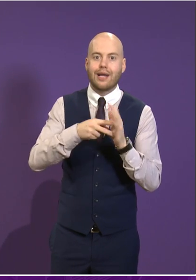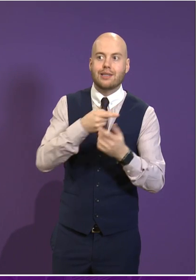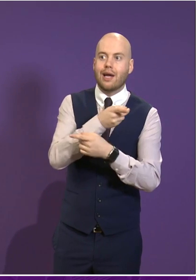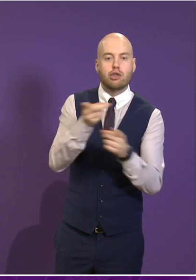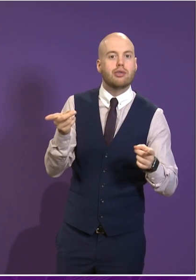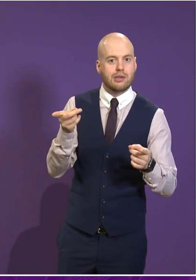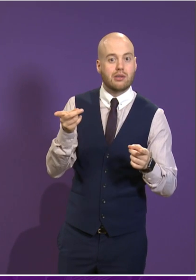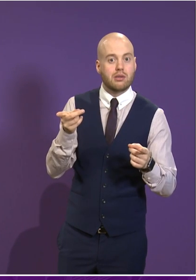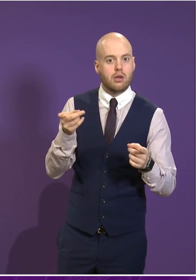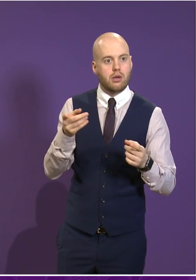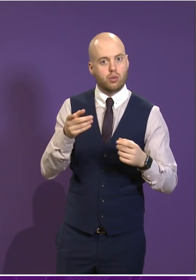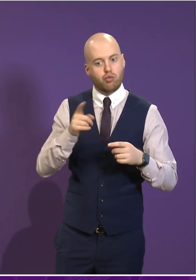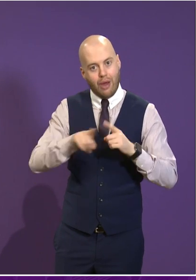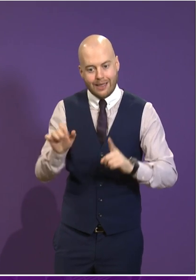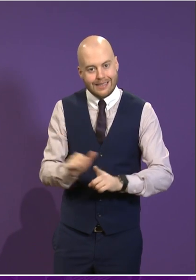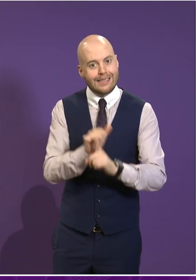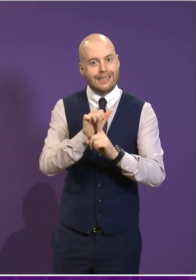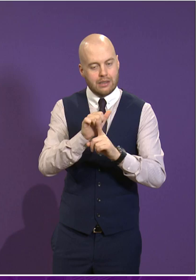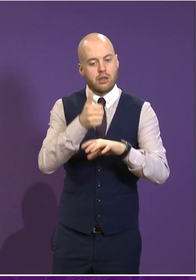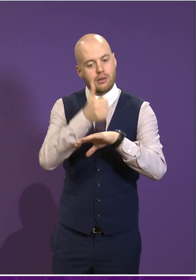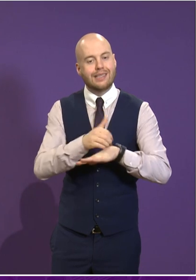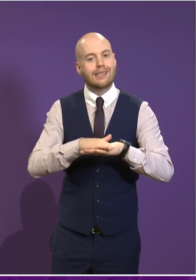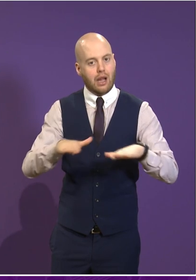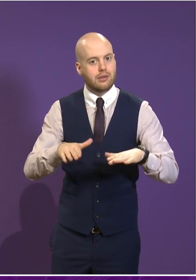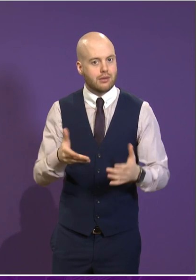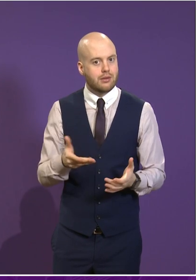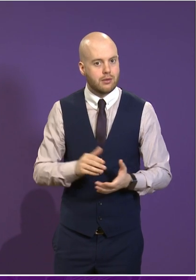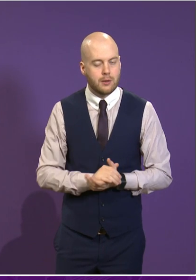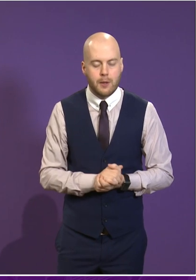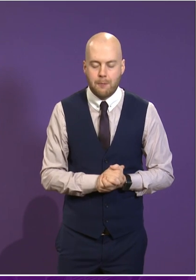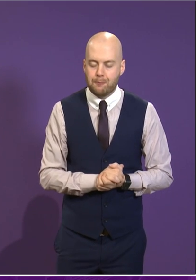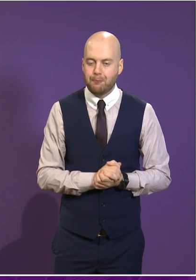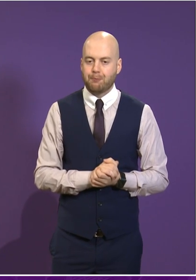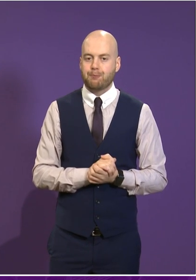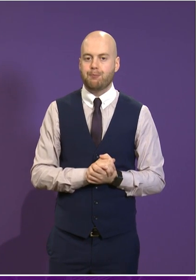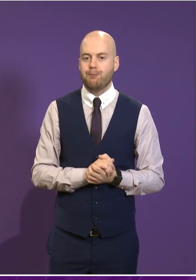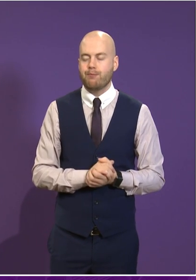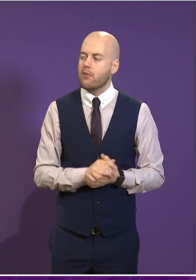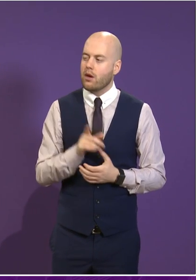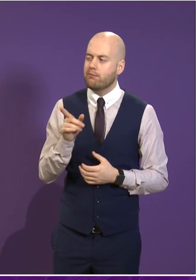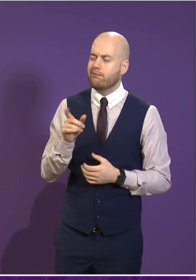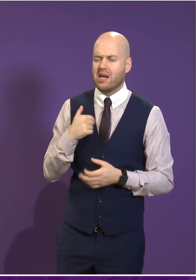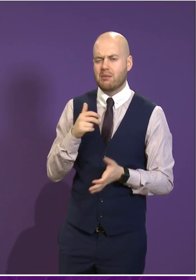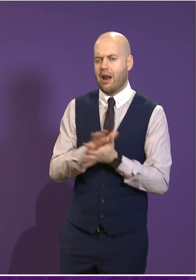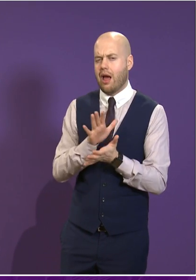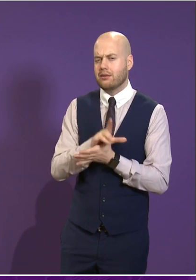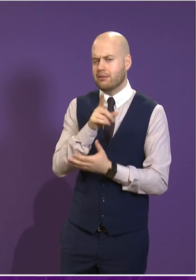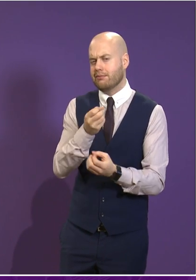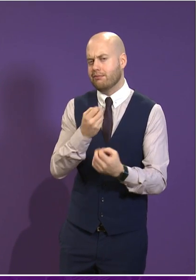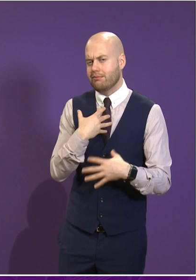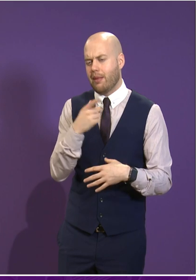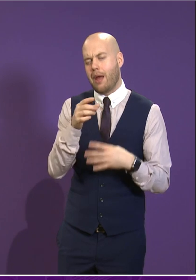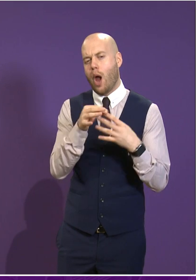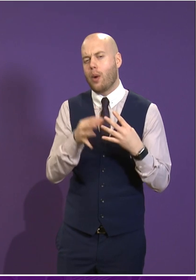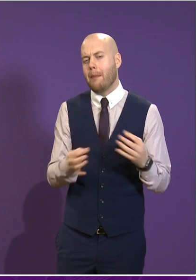organisations that you've heard from as part of this investigation. I'm glad that you mentioned outcome agreements there at the end there, because that brings me neatly into my